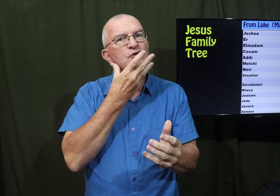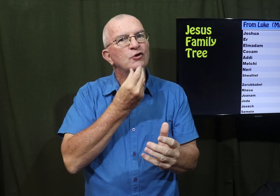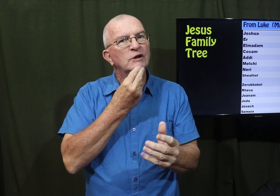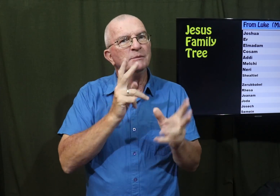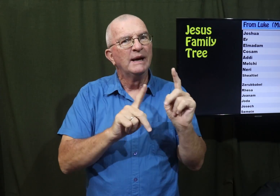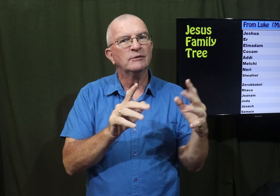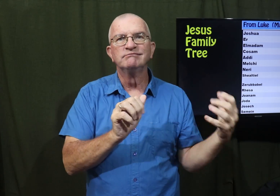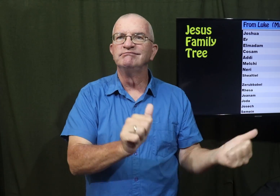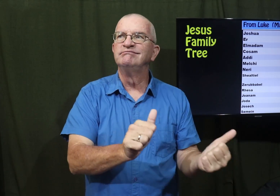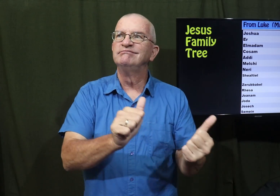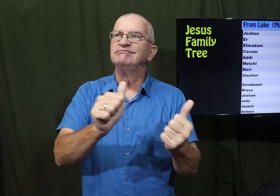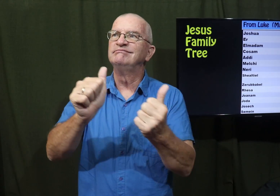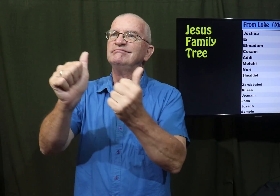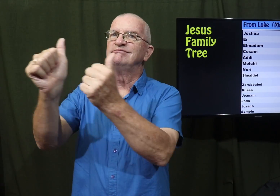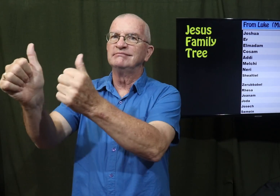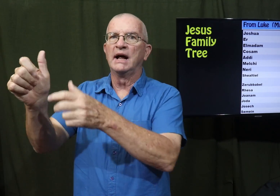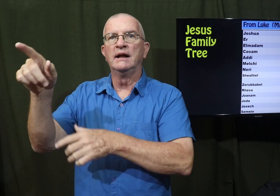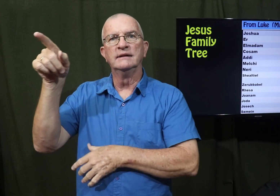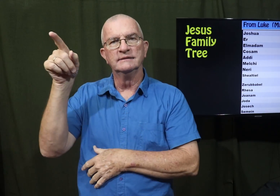All the Jewish people followed him